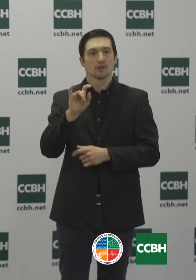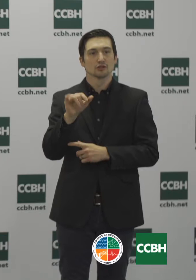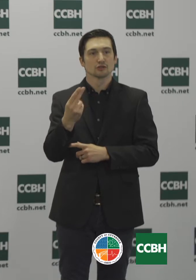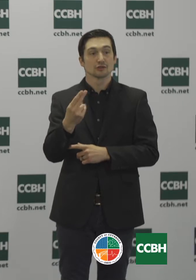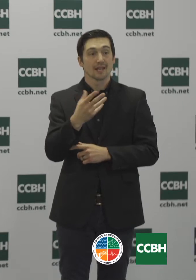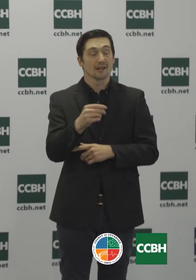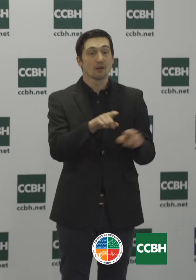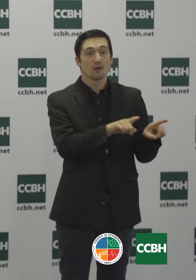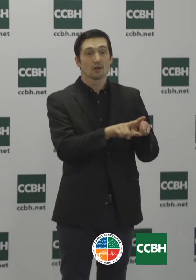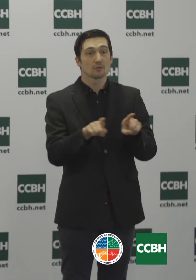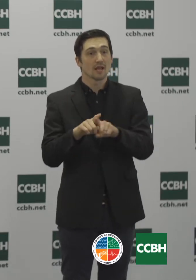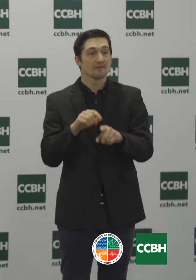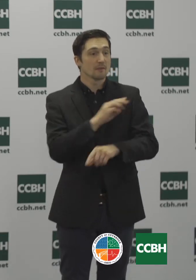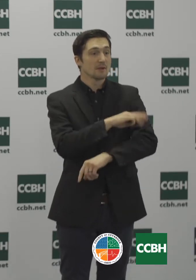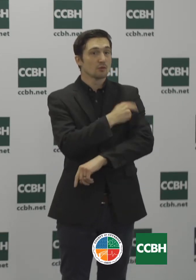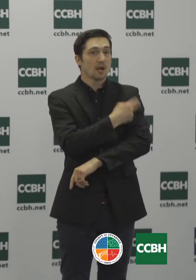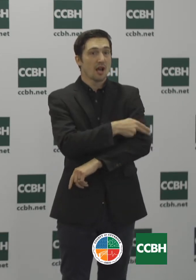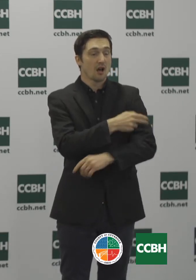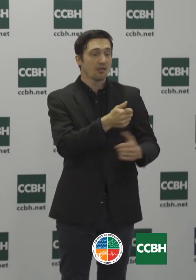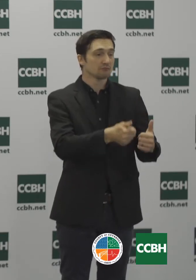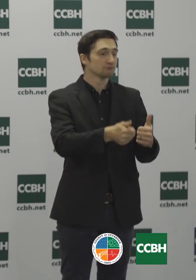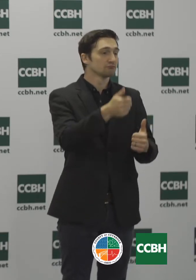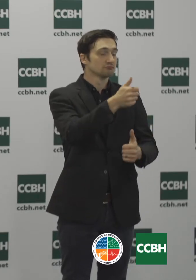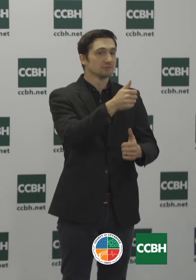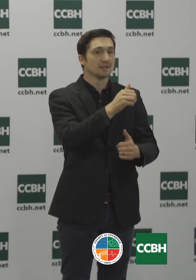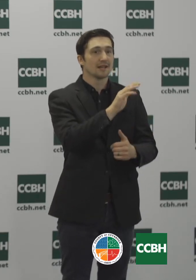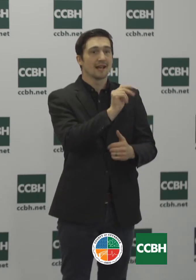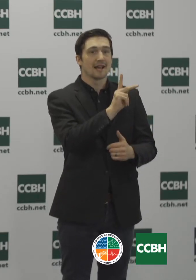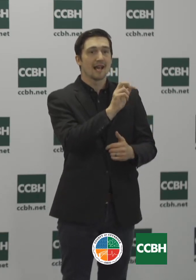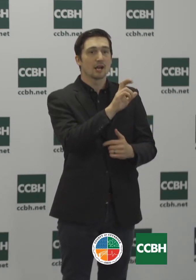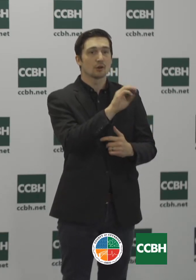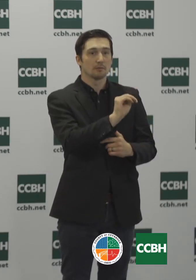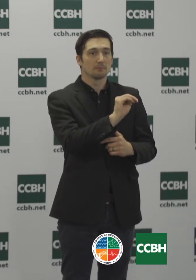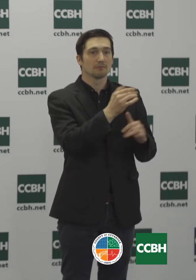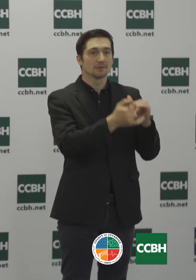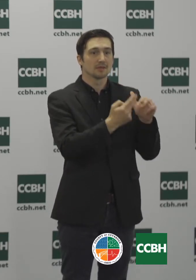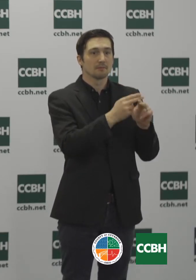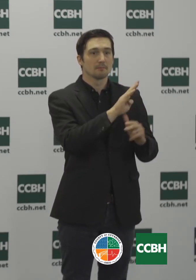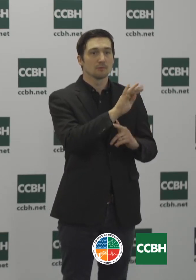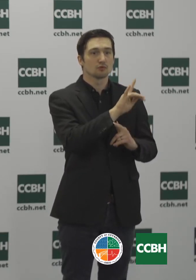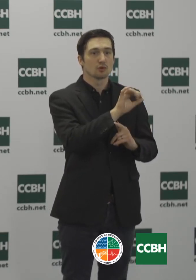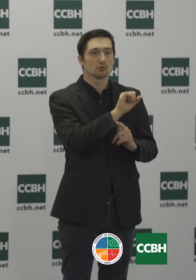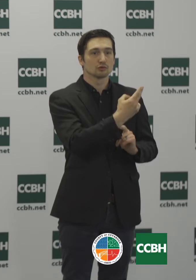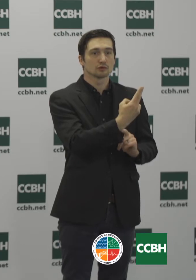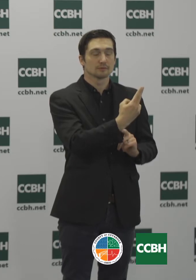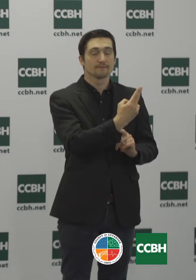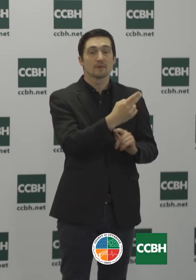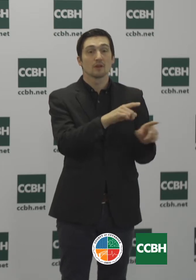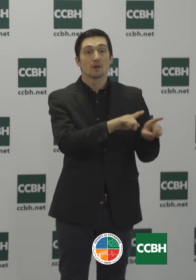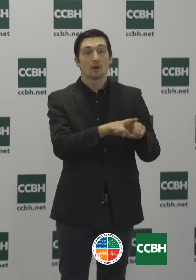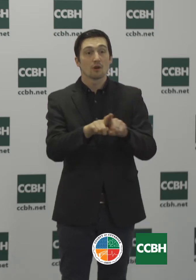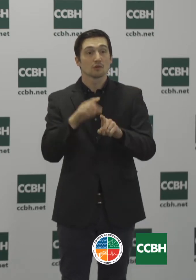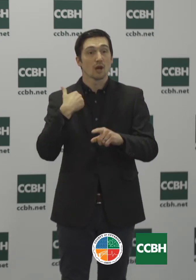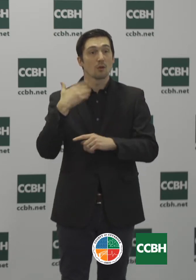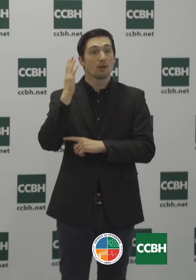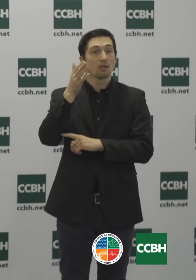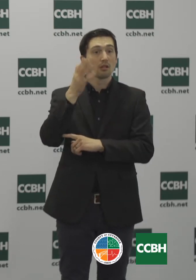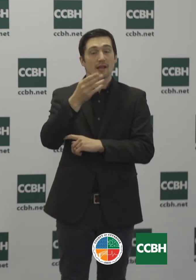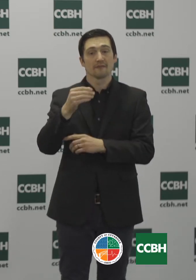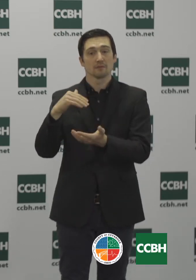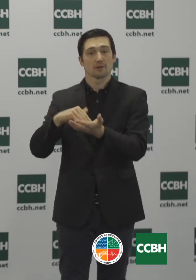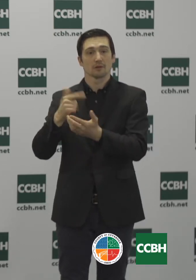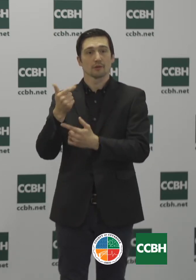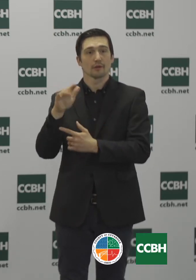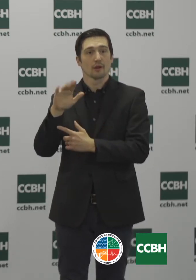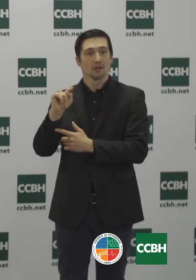and CEO of the Metro Health System, Dr. Akram Boutros, who will speak as well. You'll also hear a bit from me and from Dr. Heidi Gullett, as